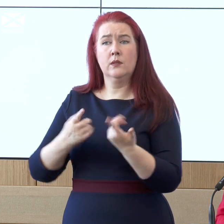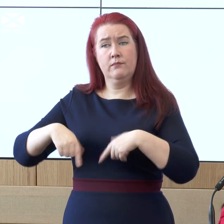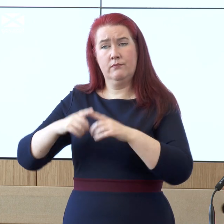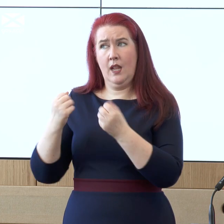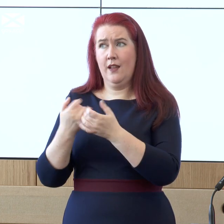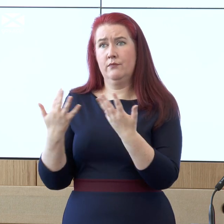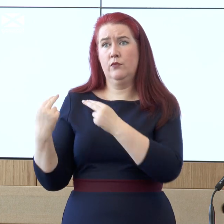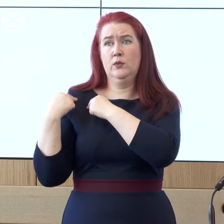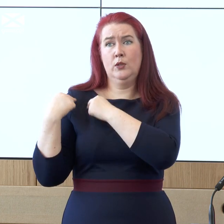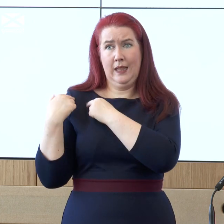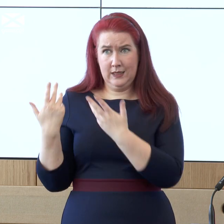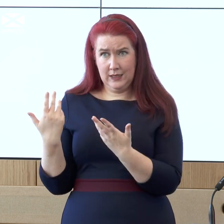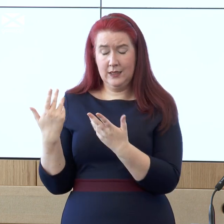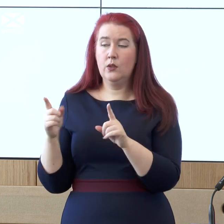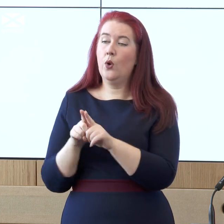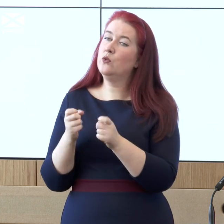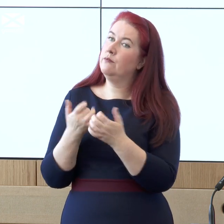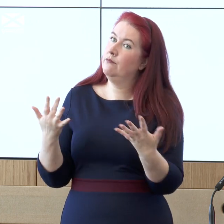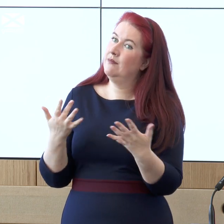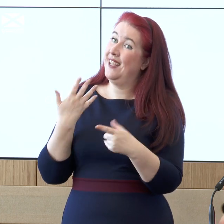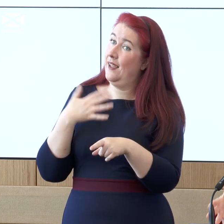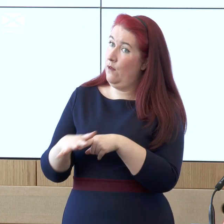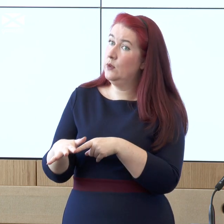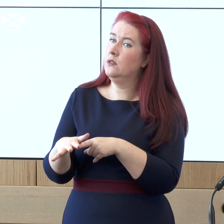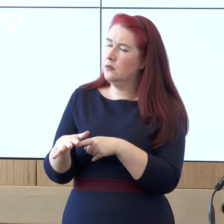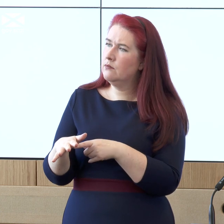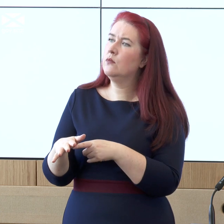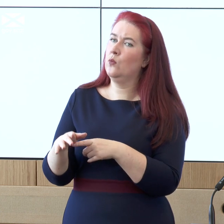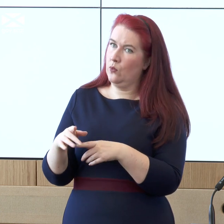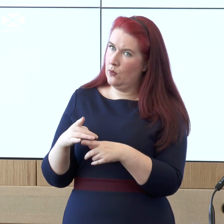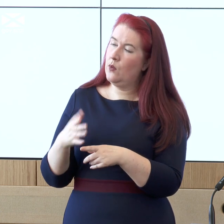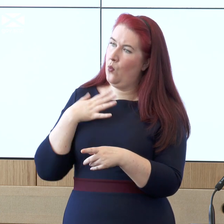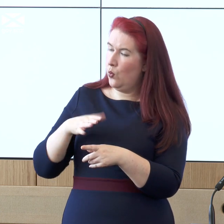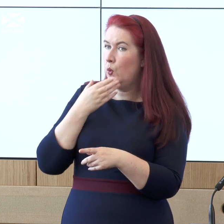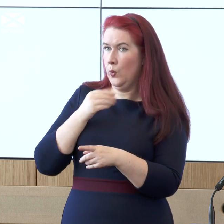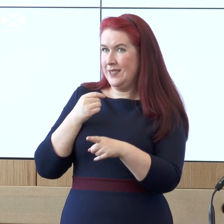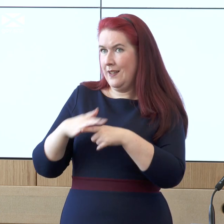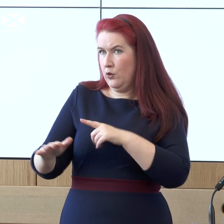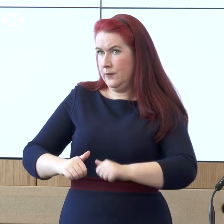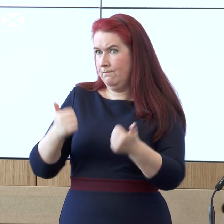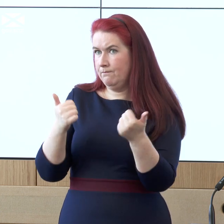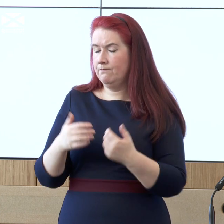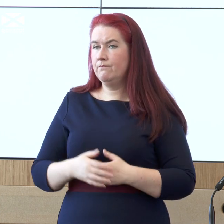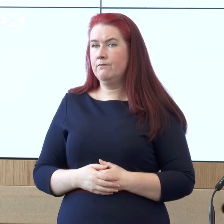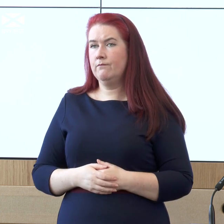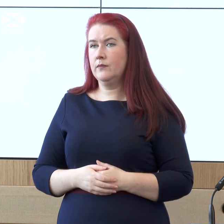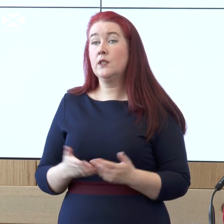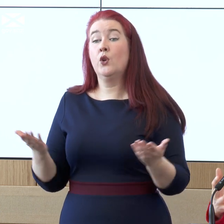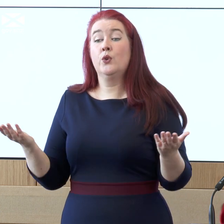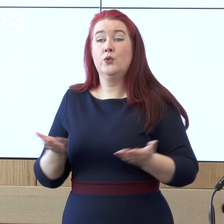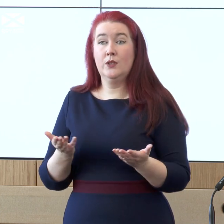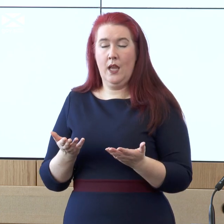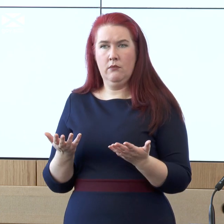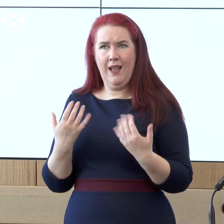but also a great deal of influence. We intend to use that to the full during COP. Today, a new Just